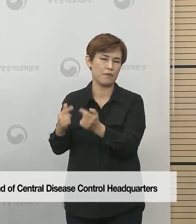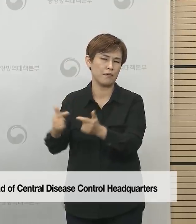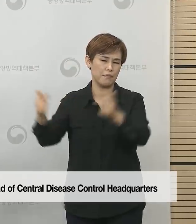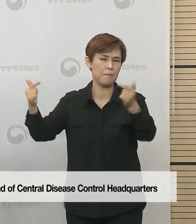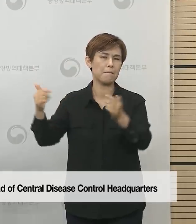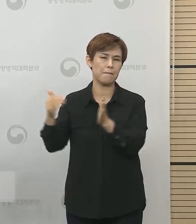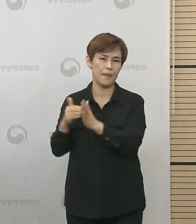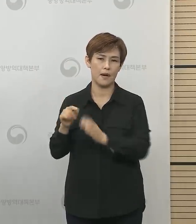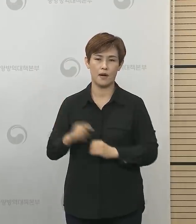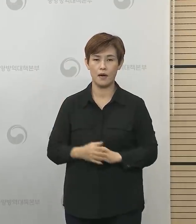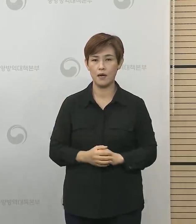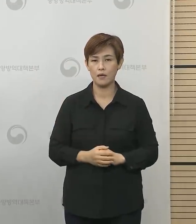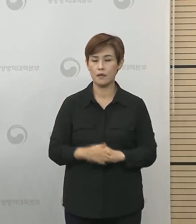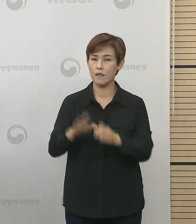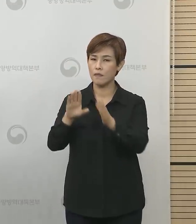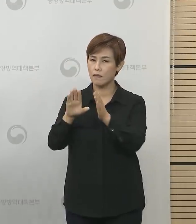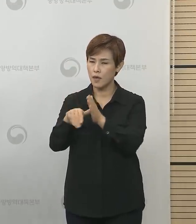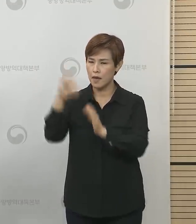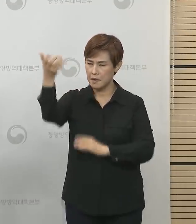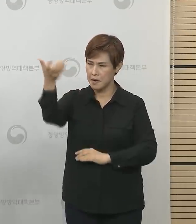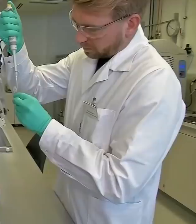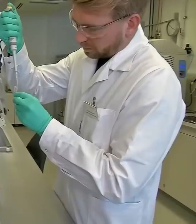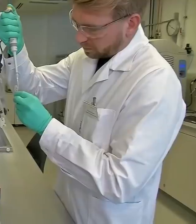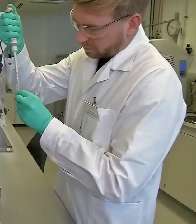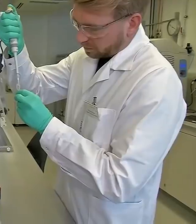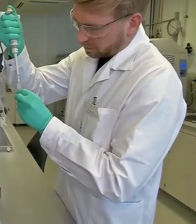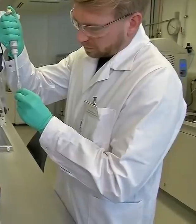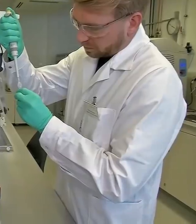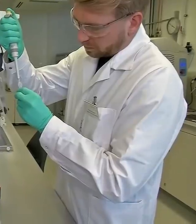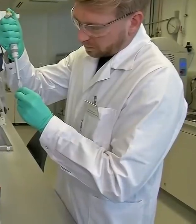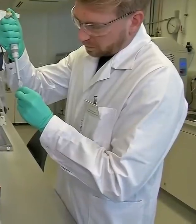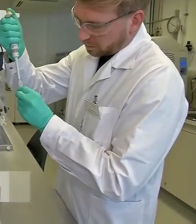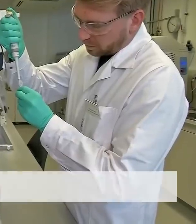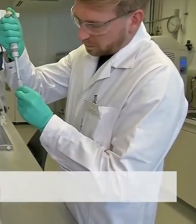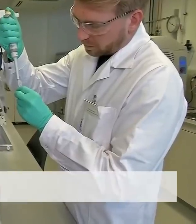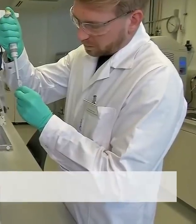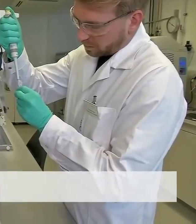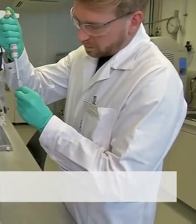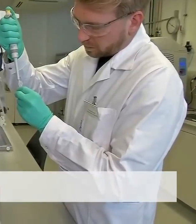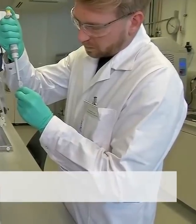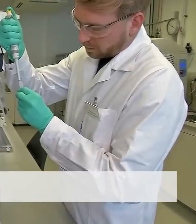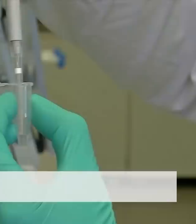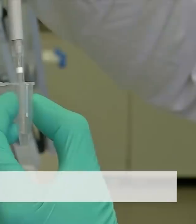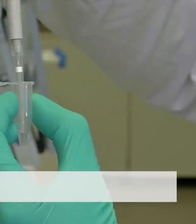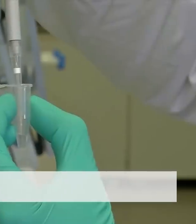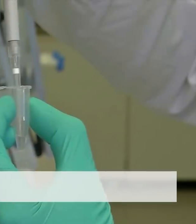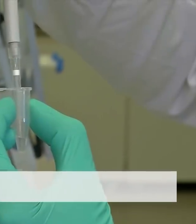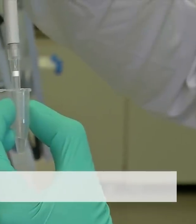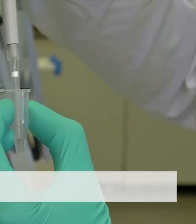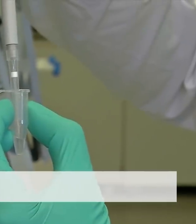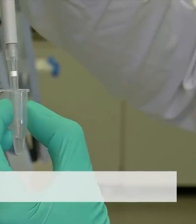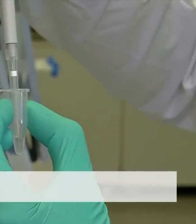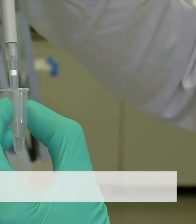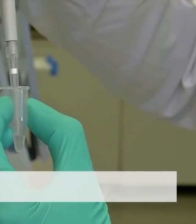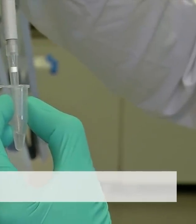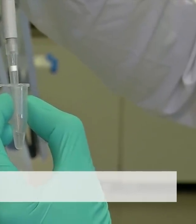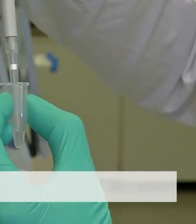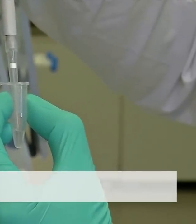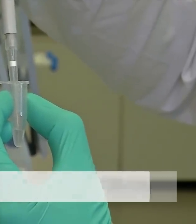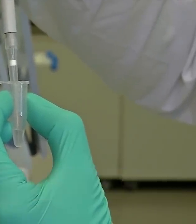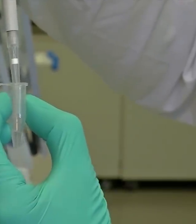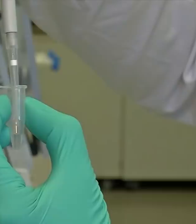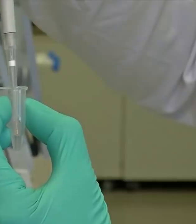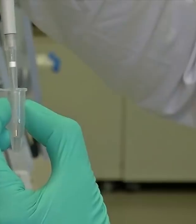imported is the major source of transmission an expert said however the key is how major the mutation